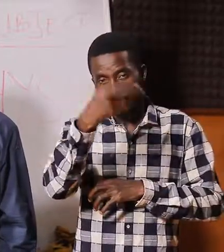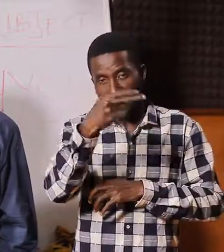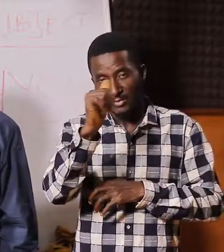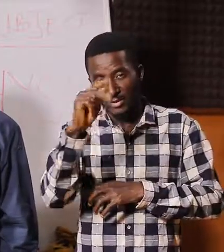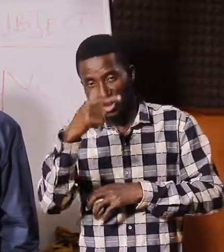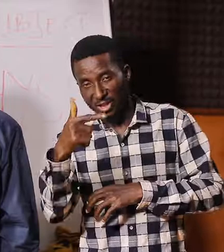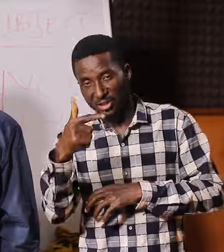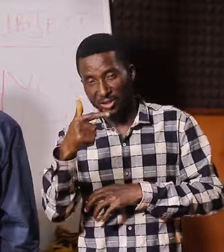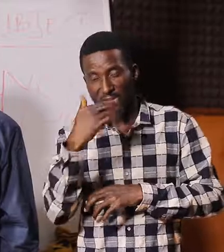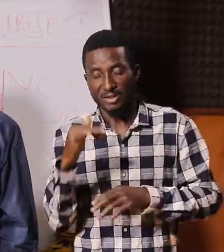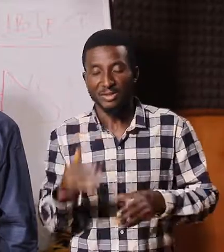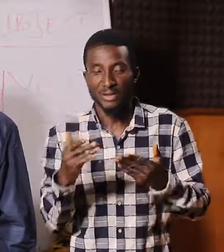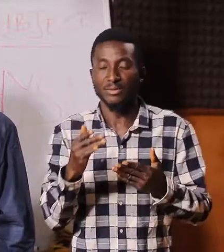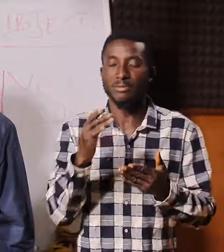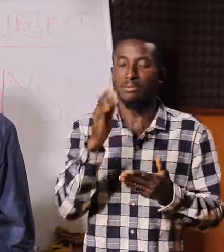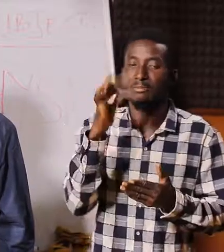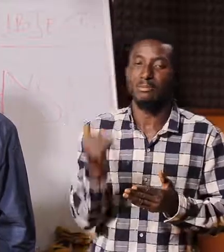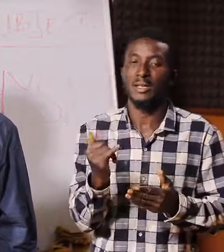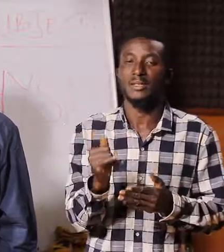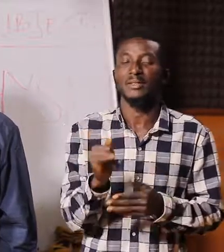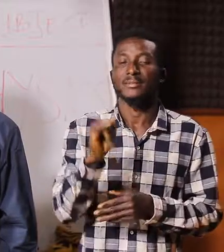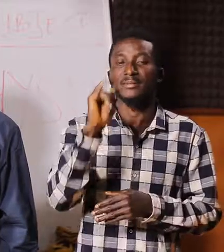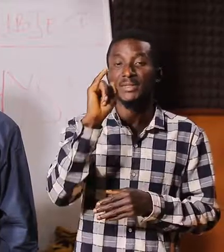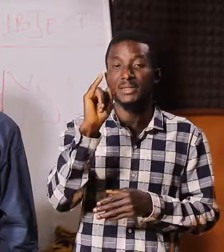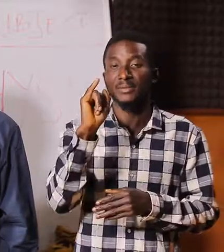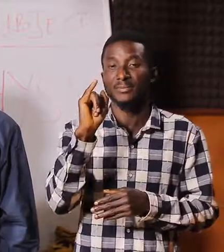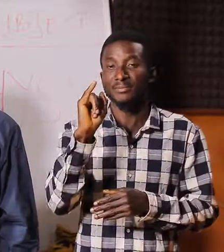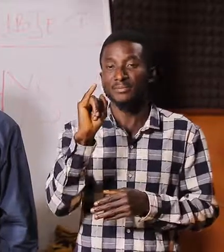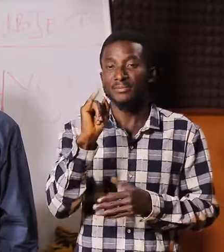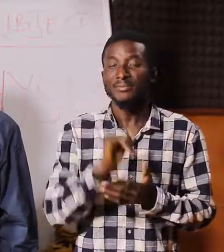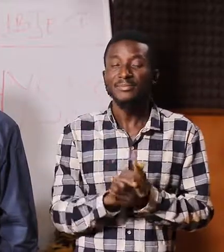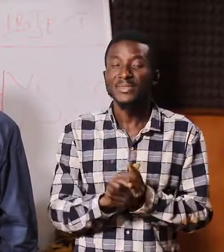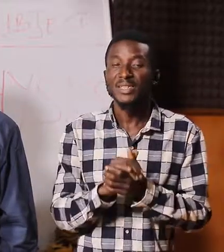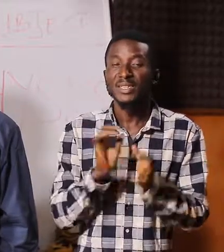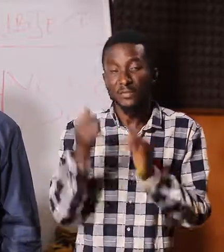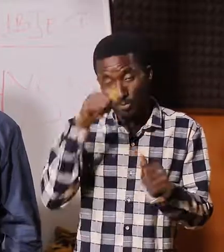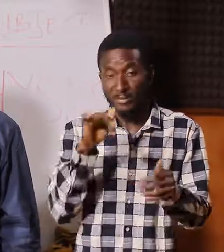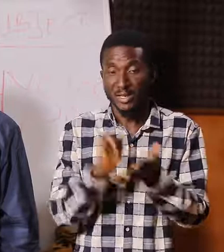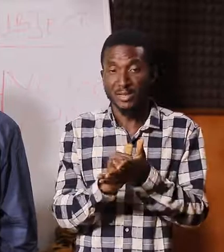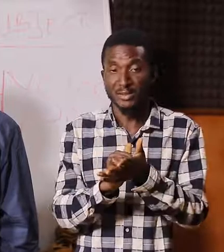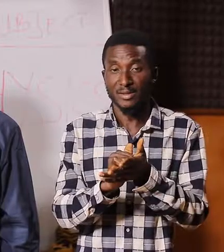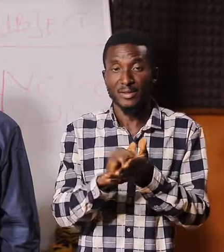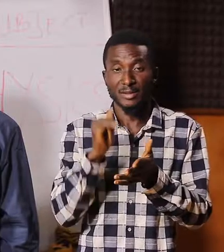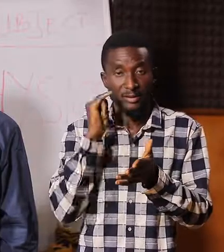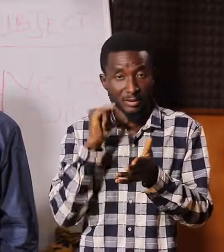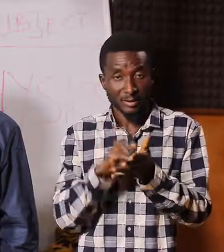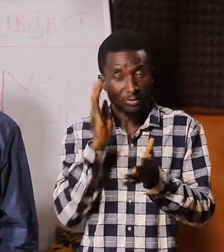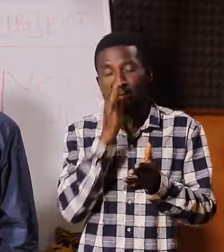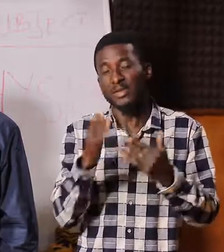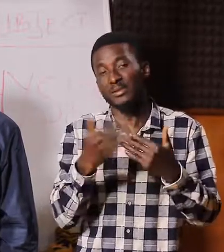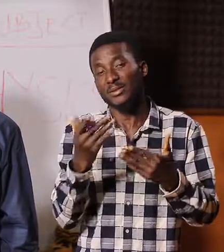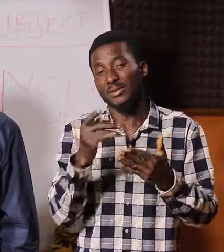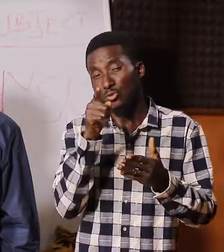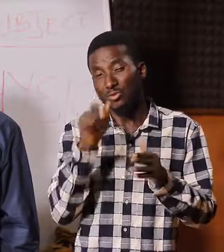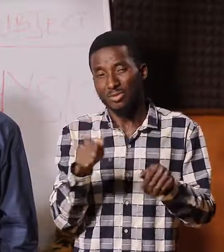ZIT. That is very important, a formula. If you can remember that, it will ease the work or the statement. You can use the